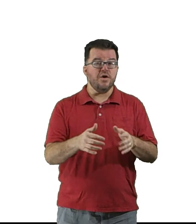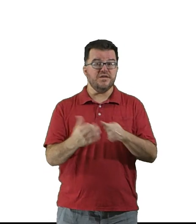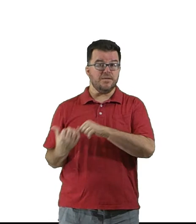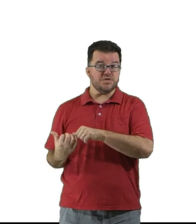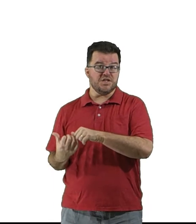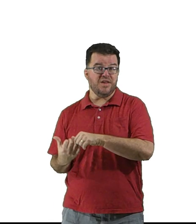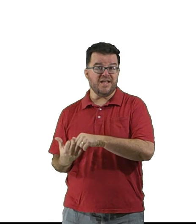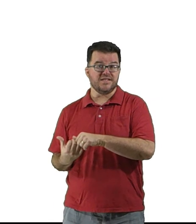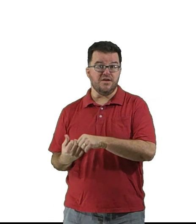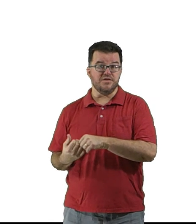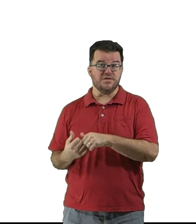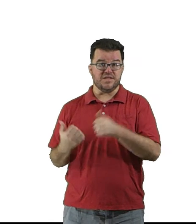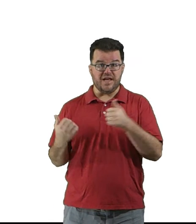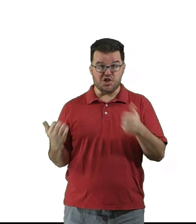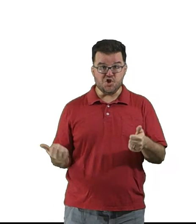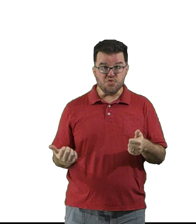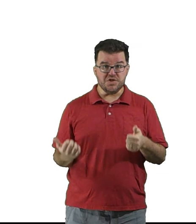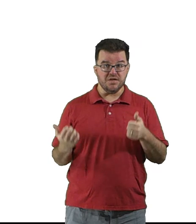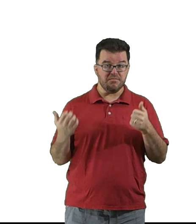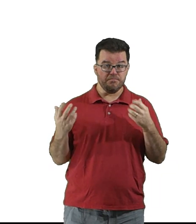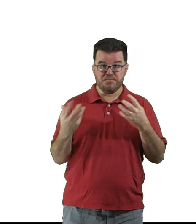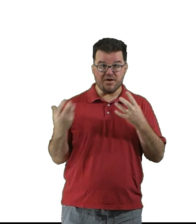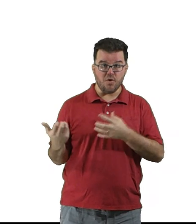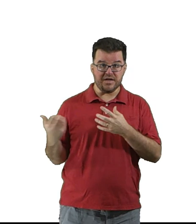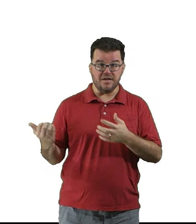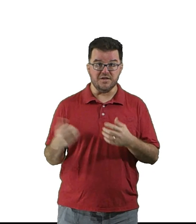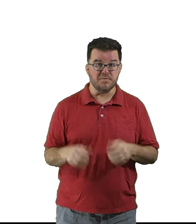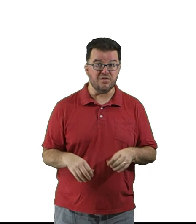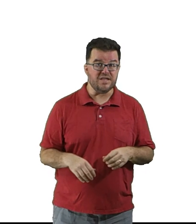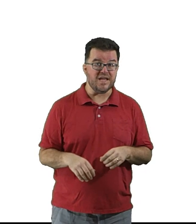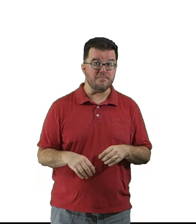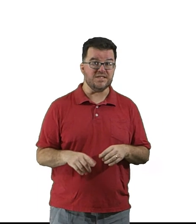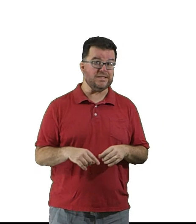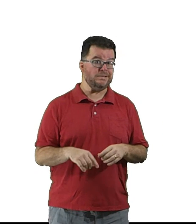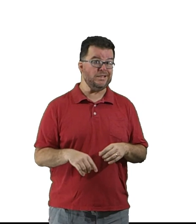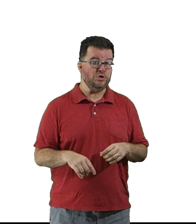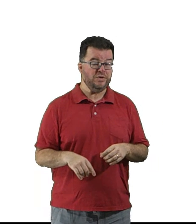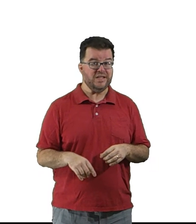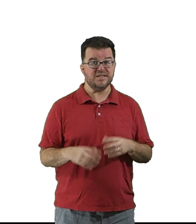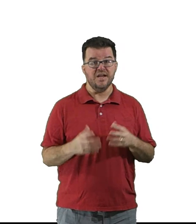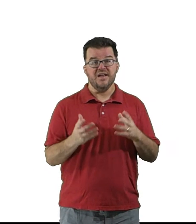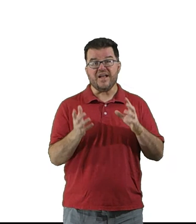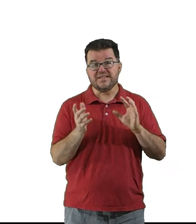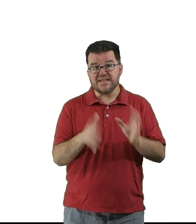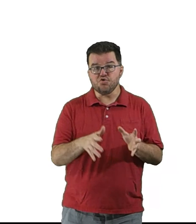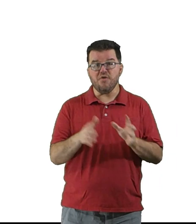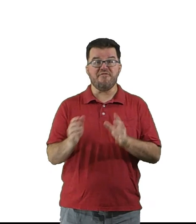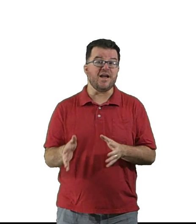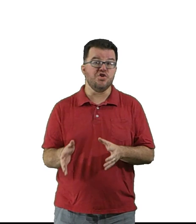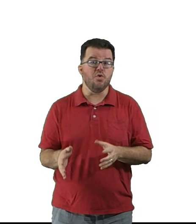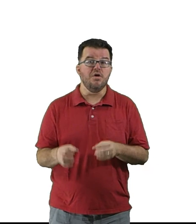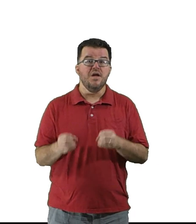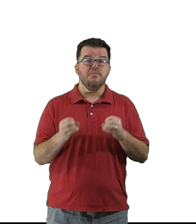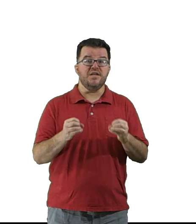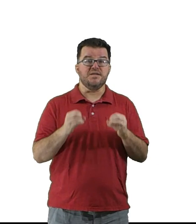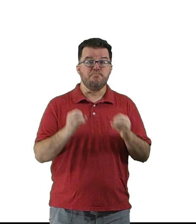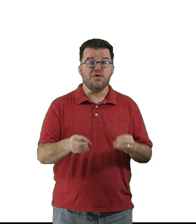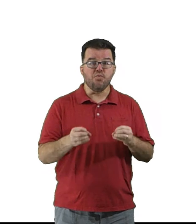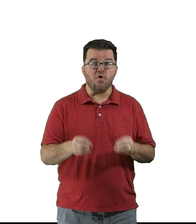the subject of plant cells, there's that huge big organelle in the middle you can't miss that's not the nucleus. That central vacuole plays a big role